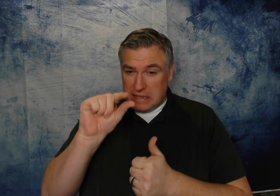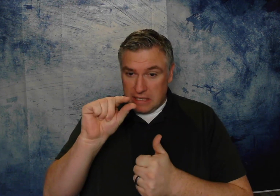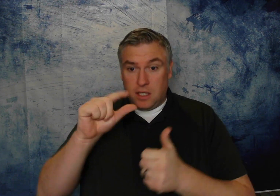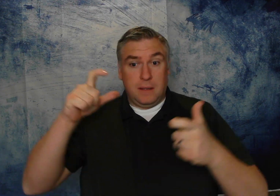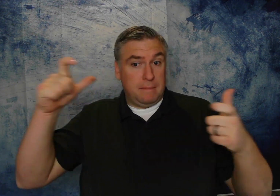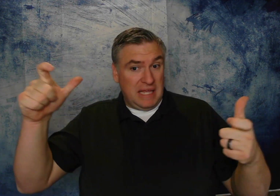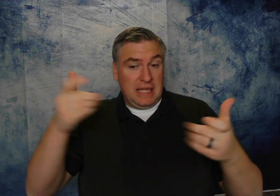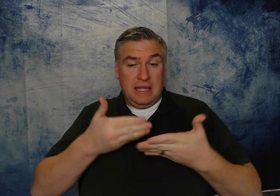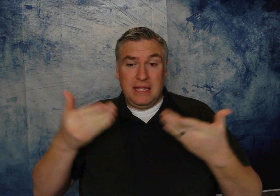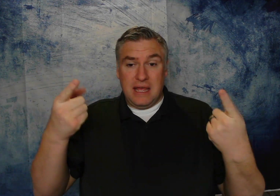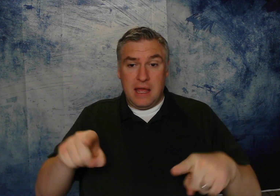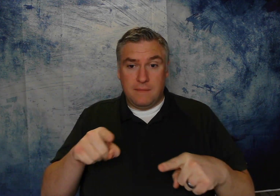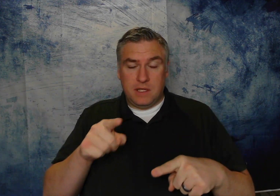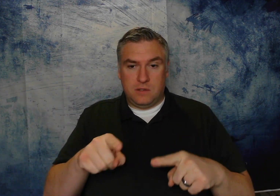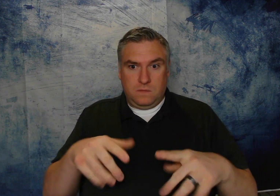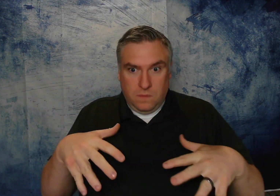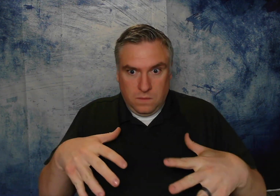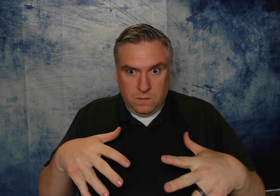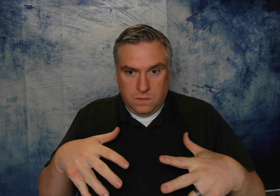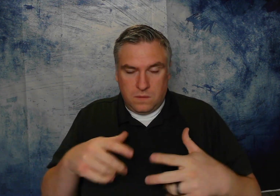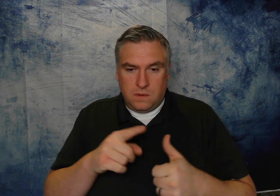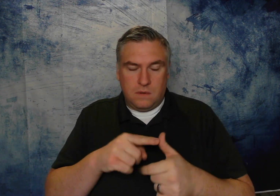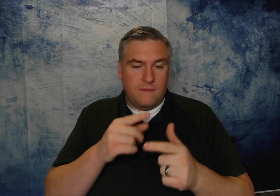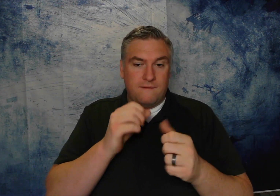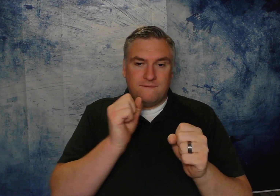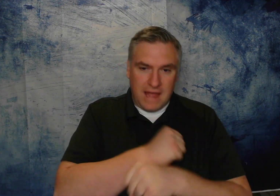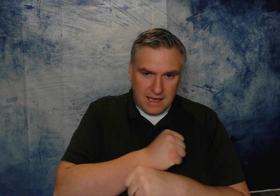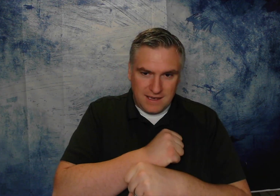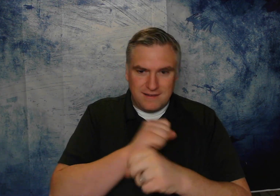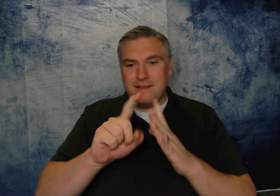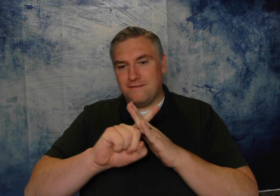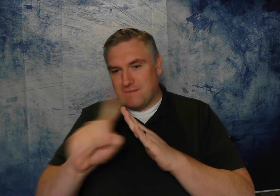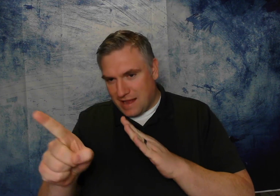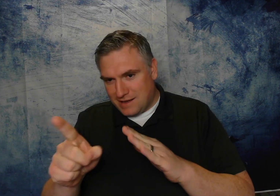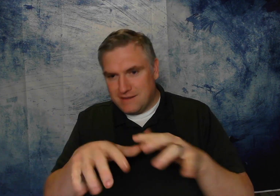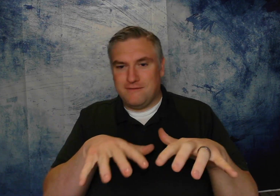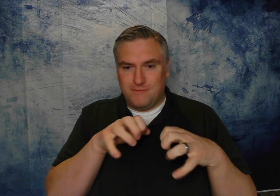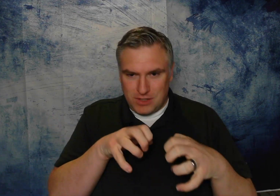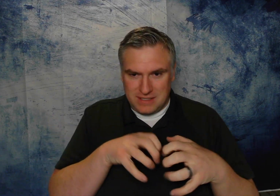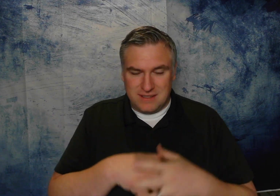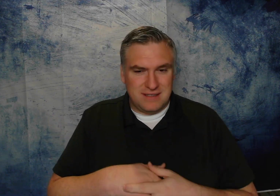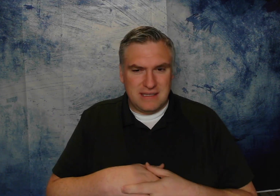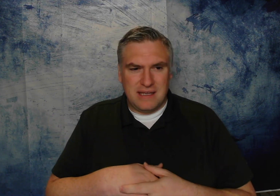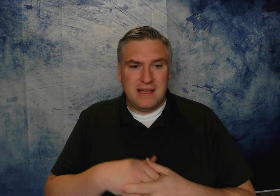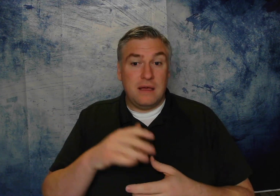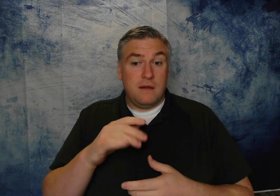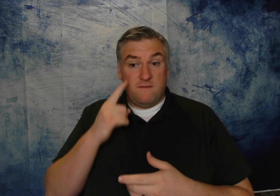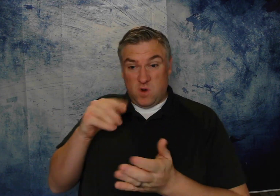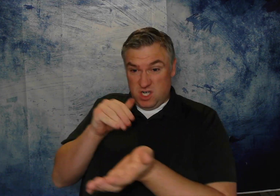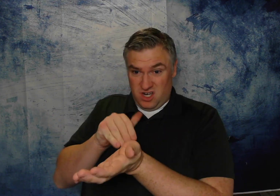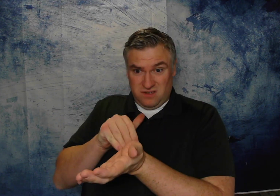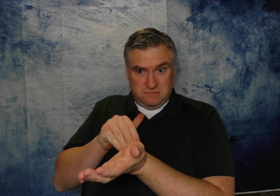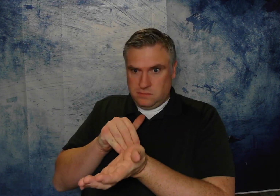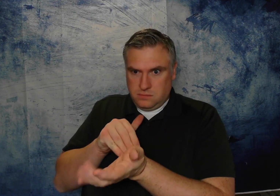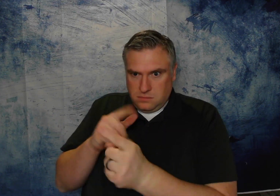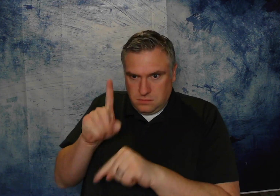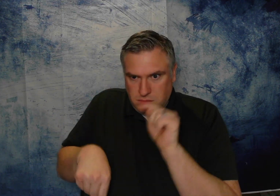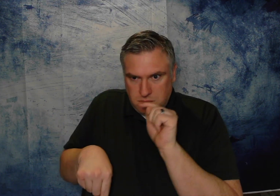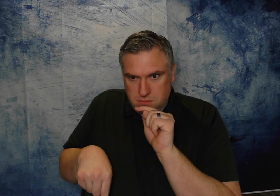So for every little or big thing that happens, you're freezing, or you're fighting, or you're flighting. For a doctor,